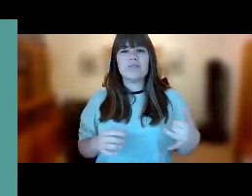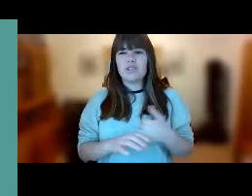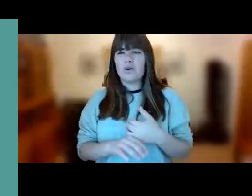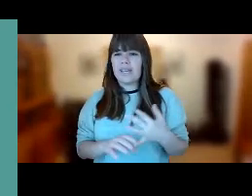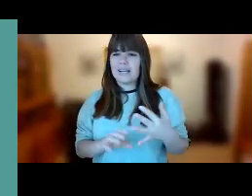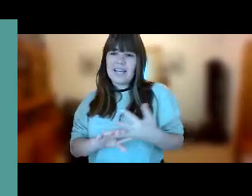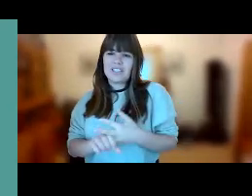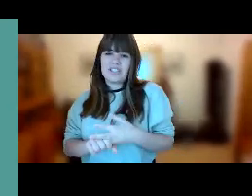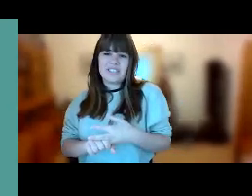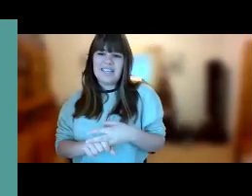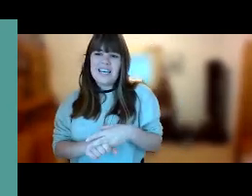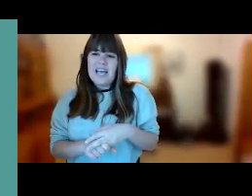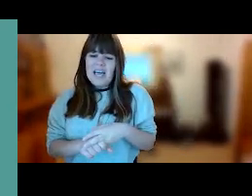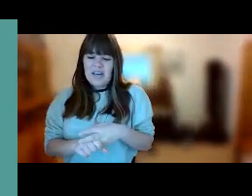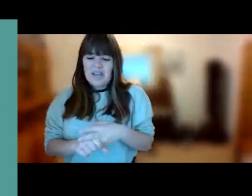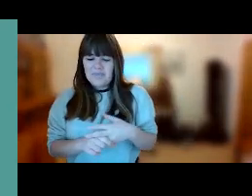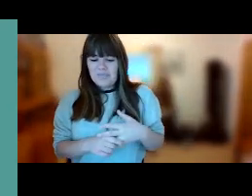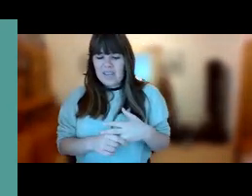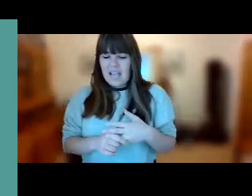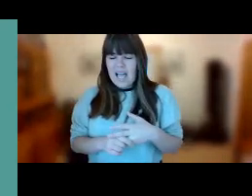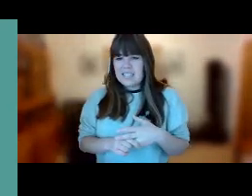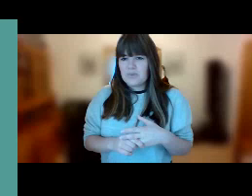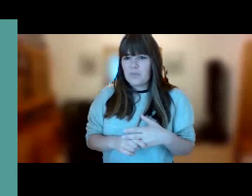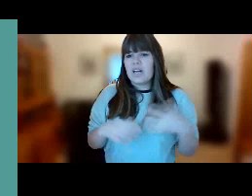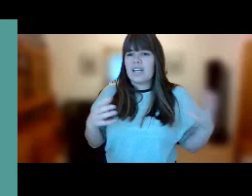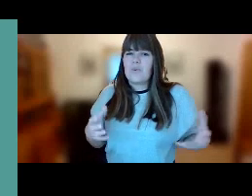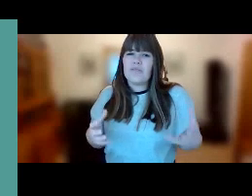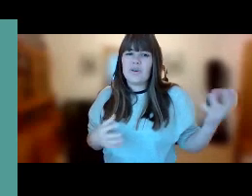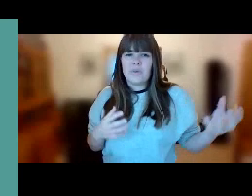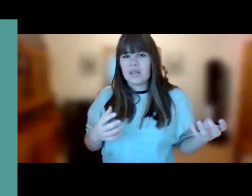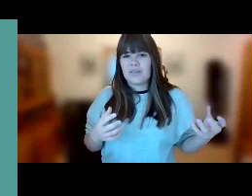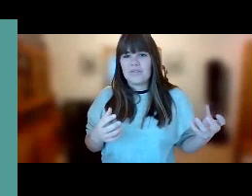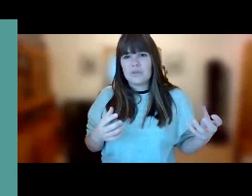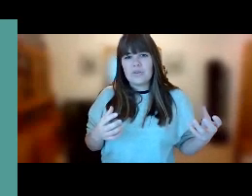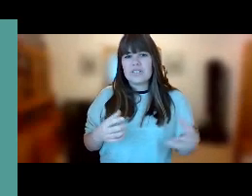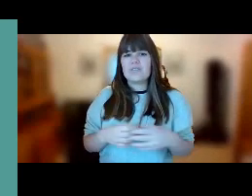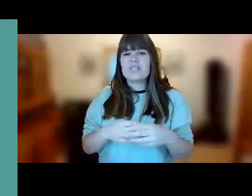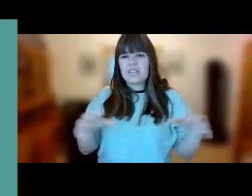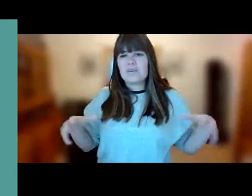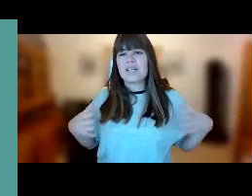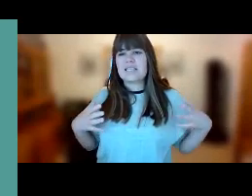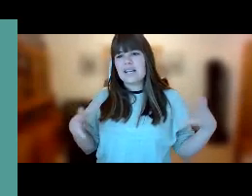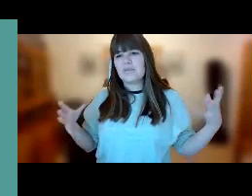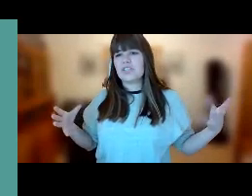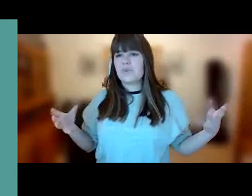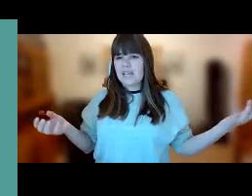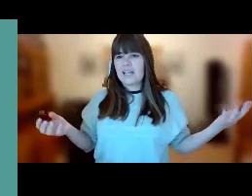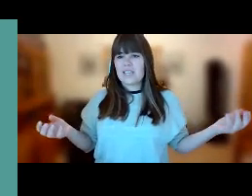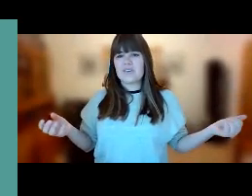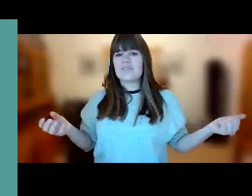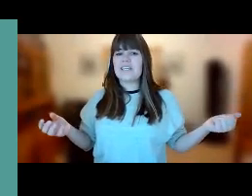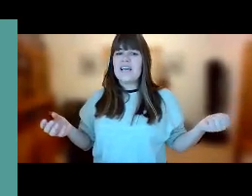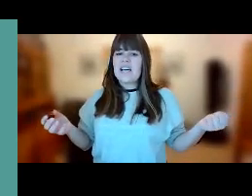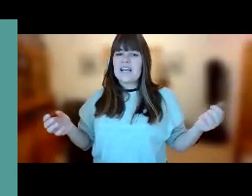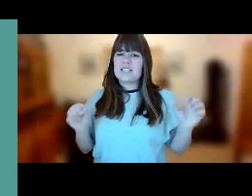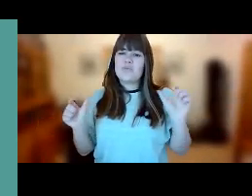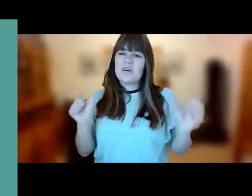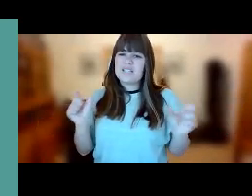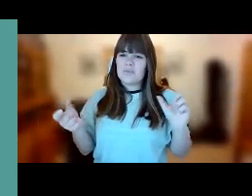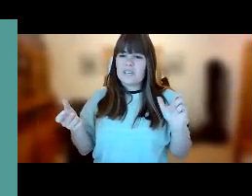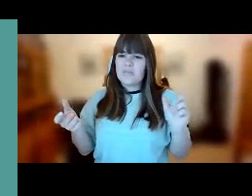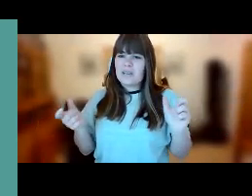lot about joy and connection, and working with, not working for. So just thinking about this language that we can use